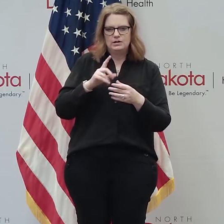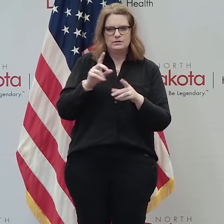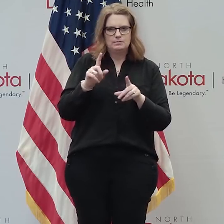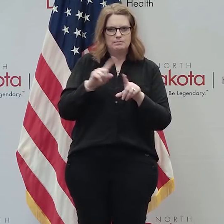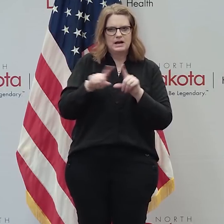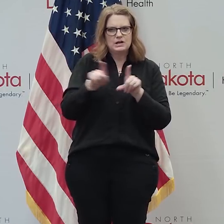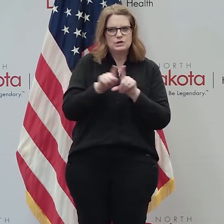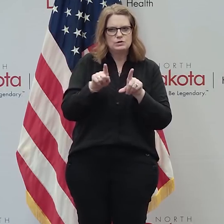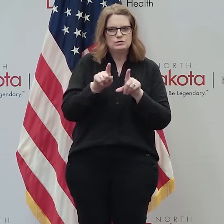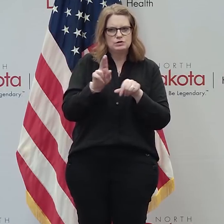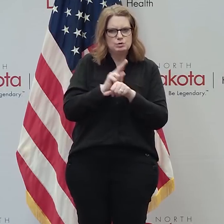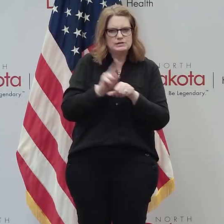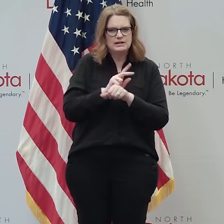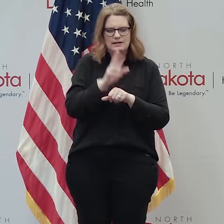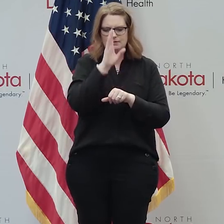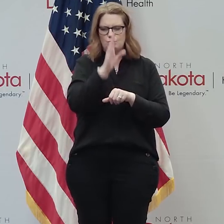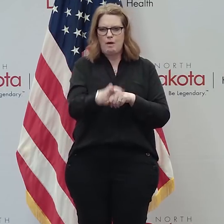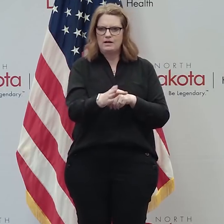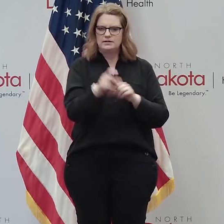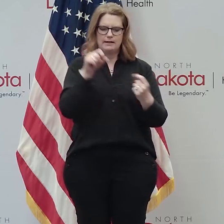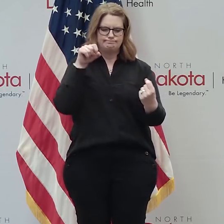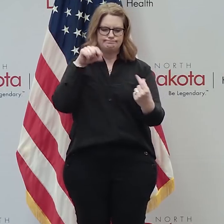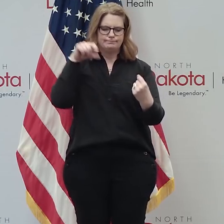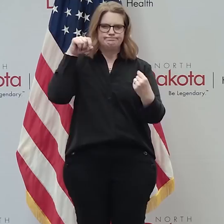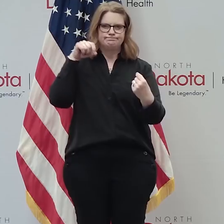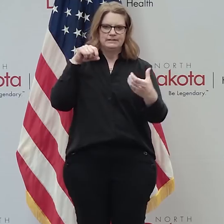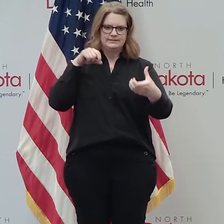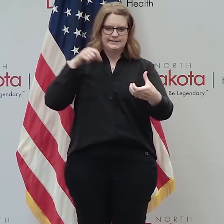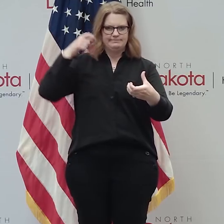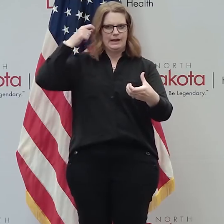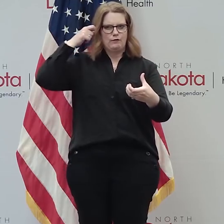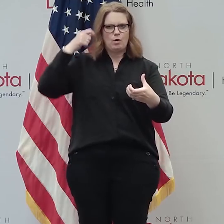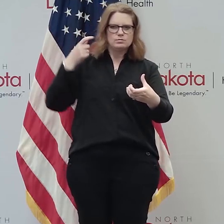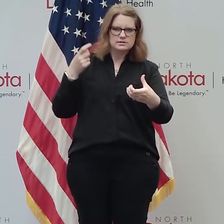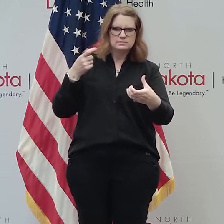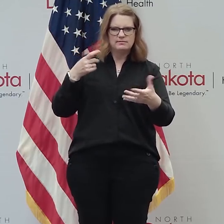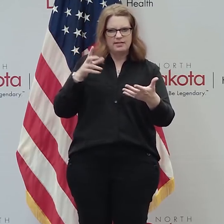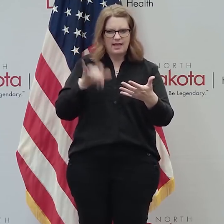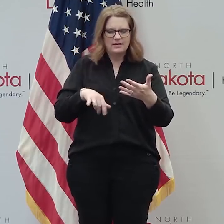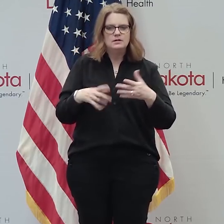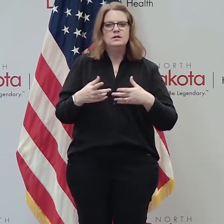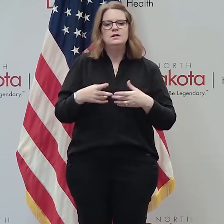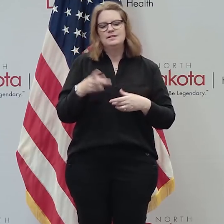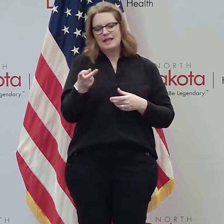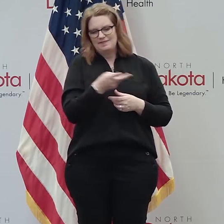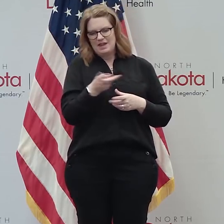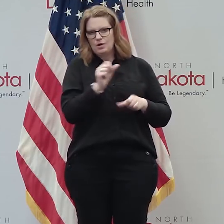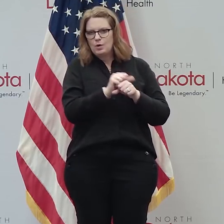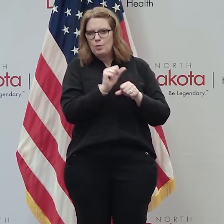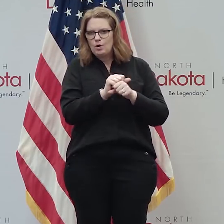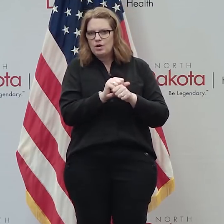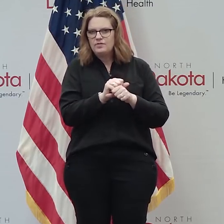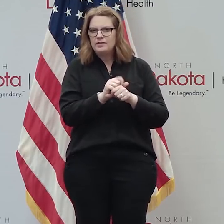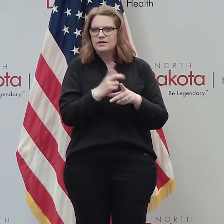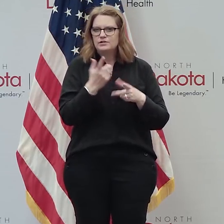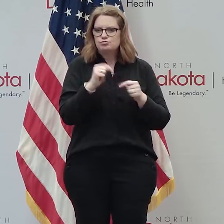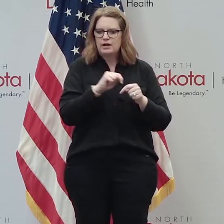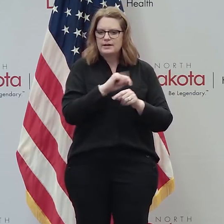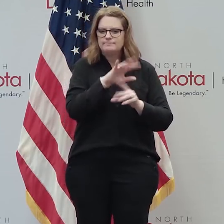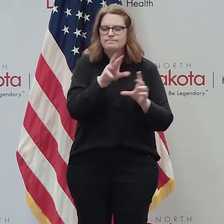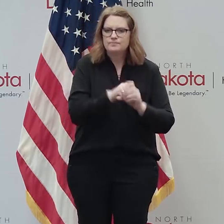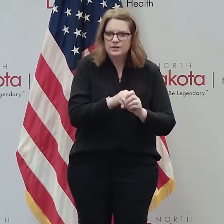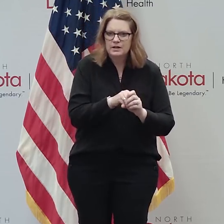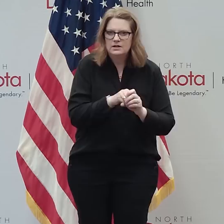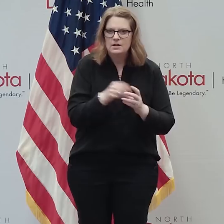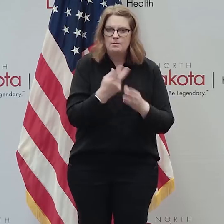direct device-to-device transmission. That they were going to come up with a capability that they're going to add into their